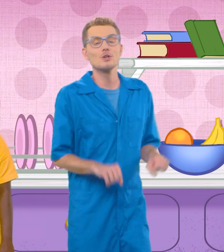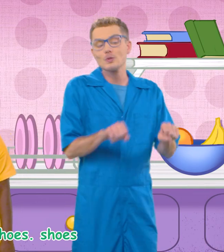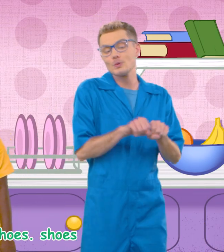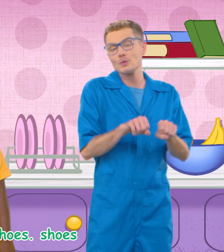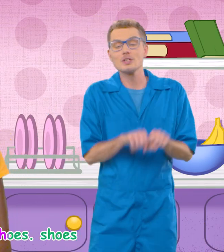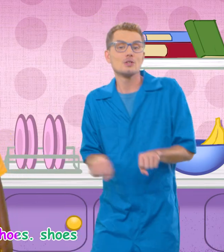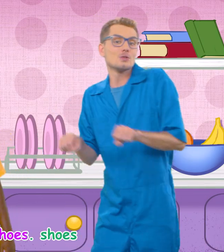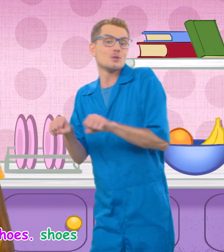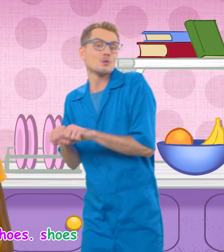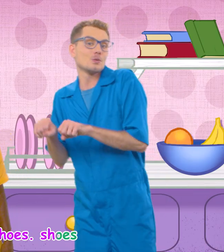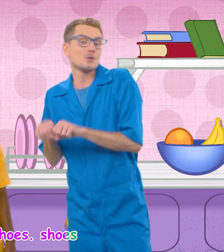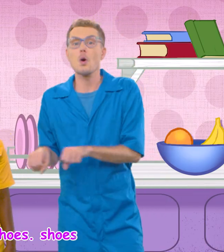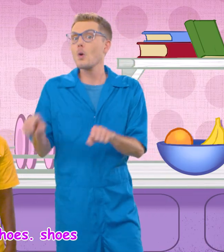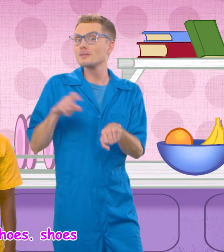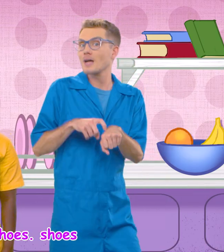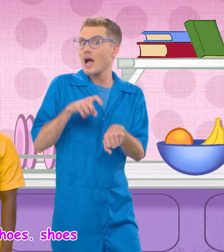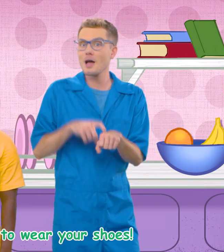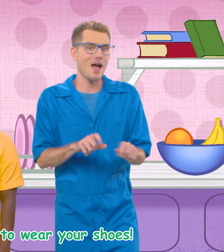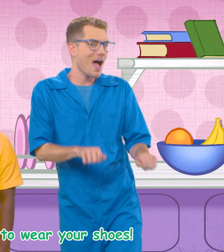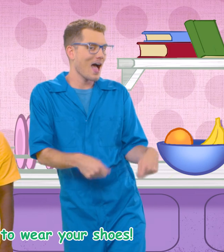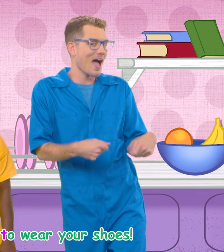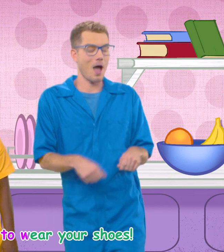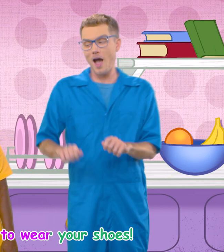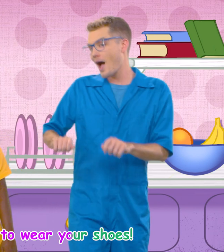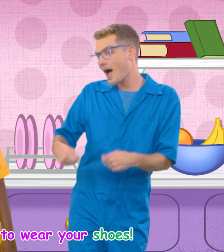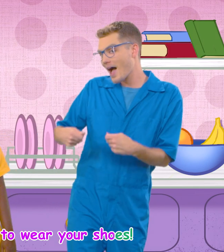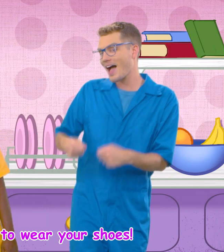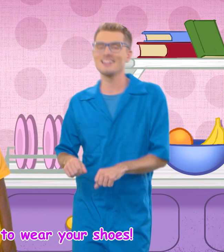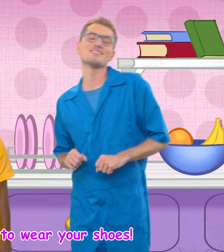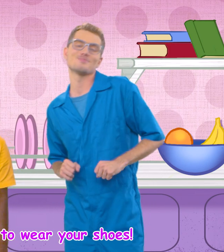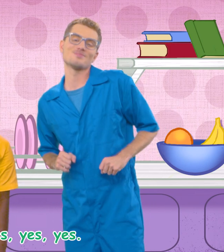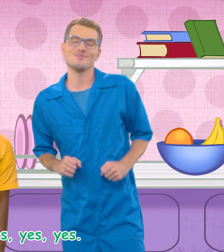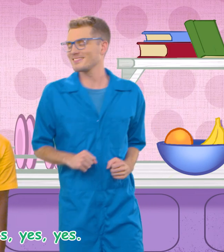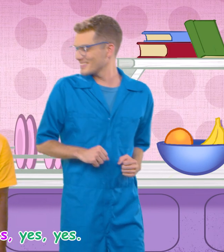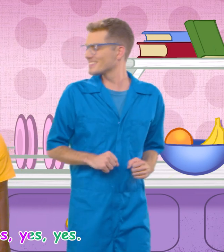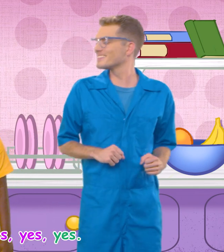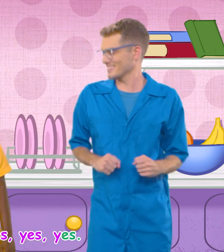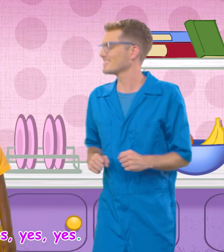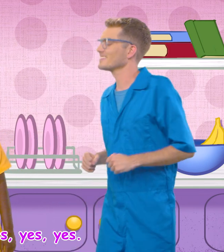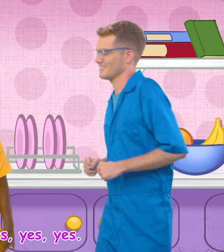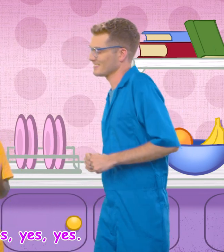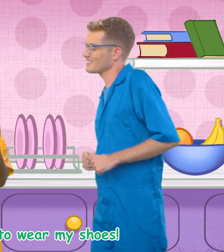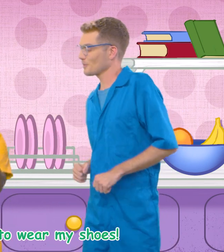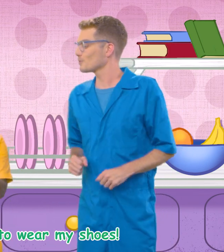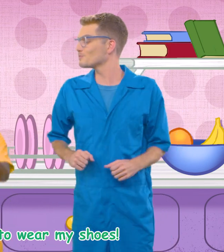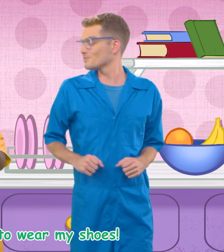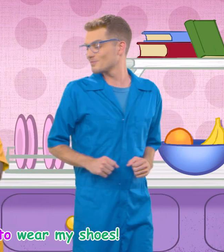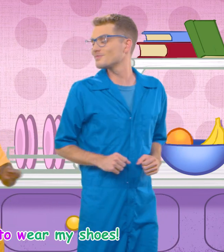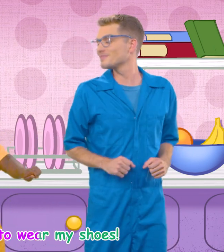Shoes, shoes, it's time to wear your shoes. Yes, yes, yes, I want to